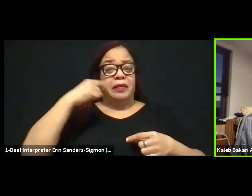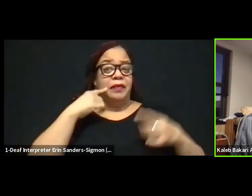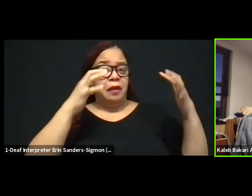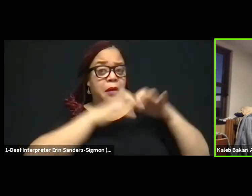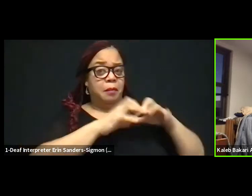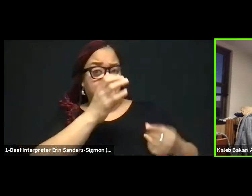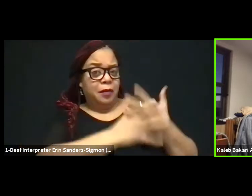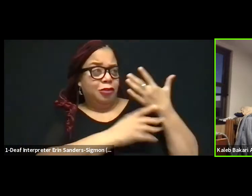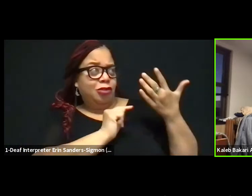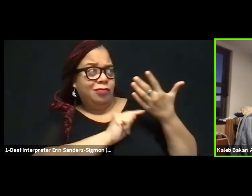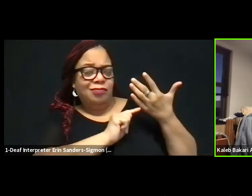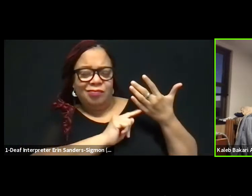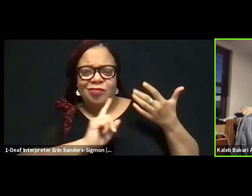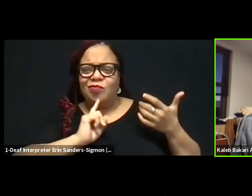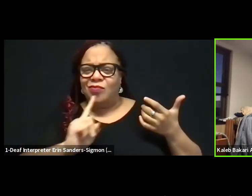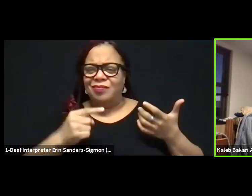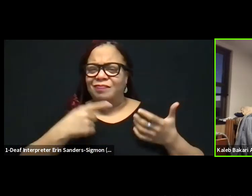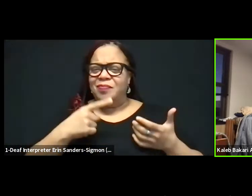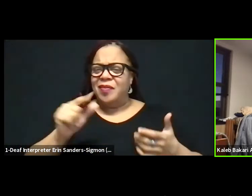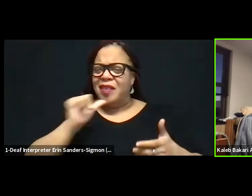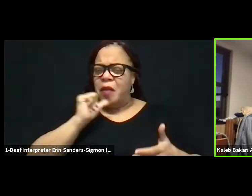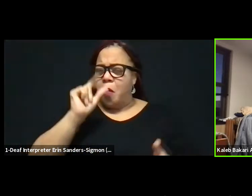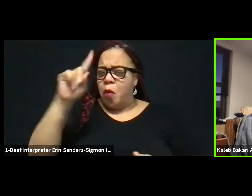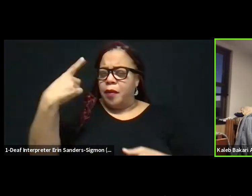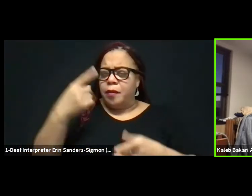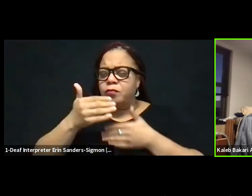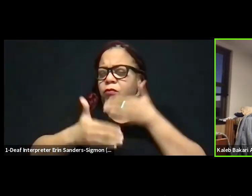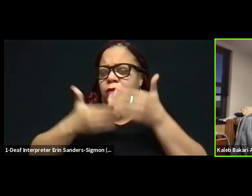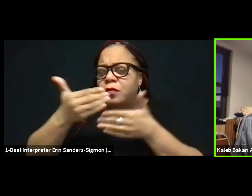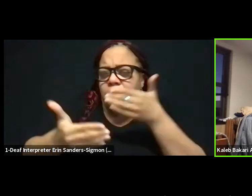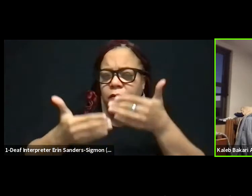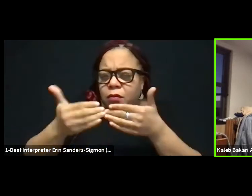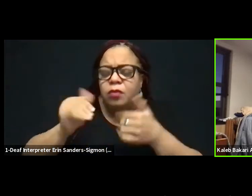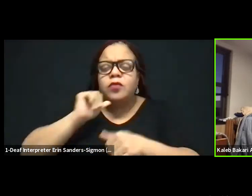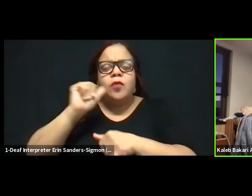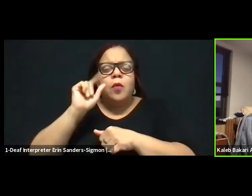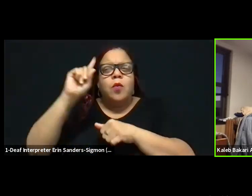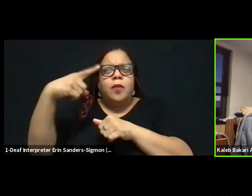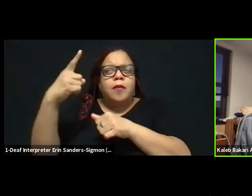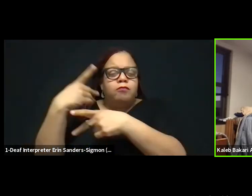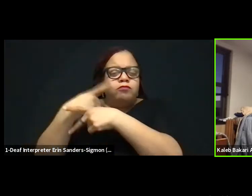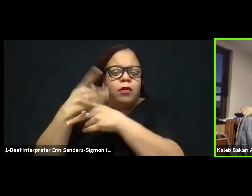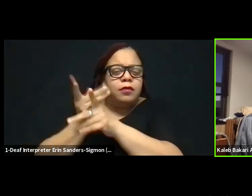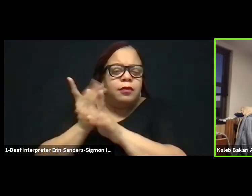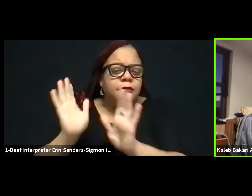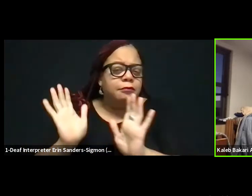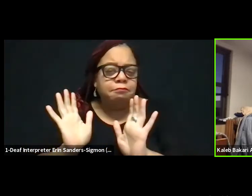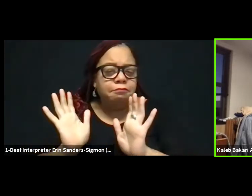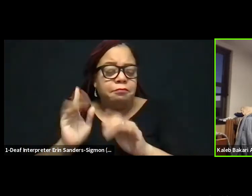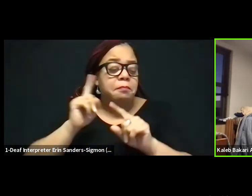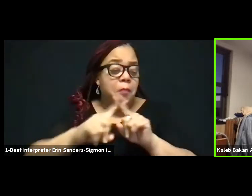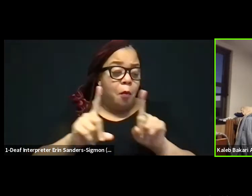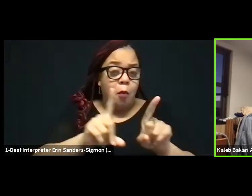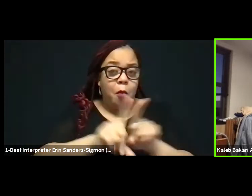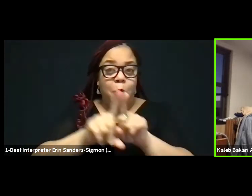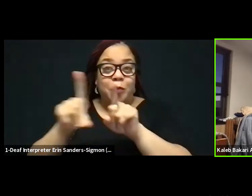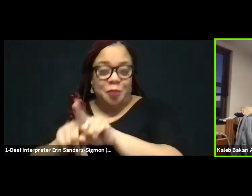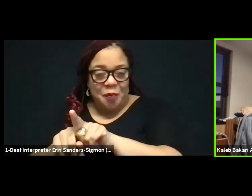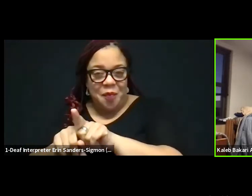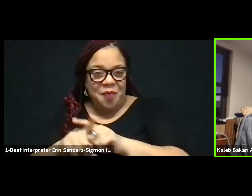it's a practice. It is a paradigm that we look at the world through.